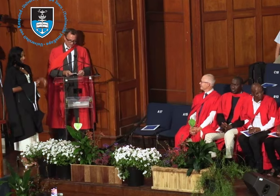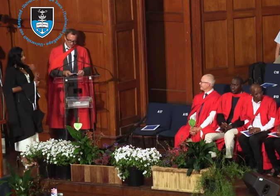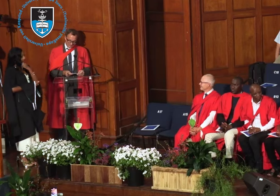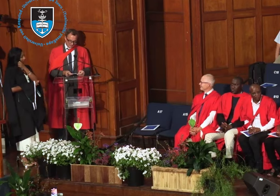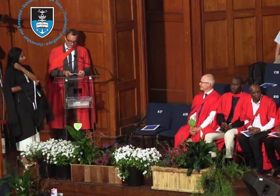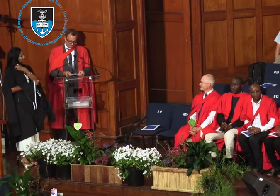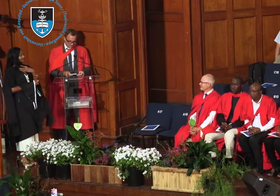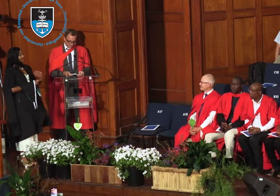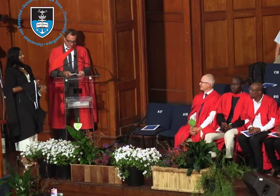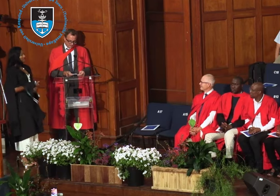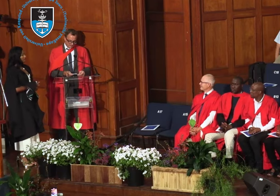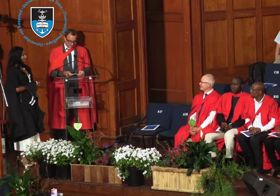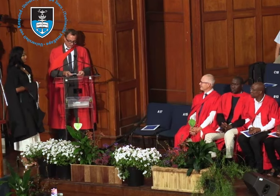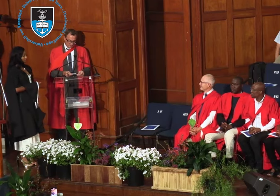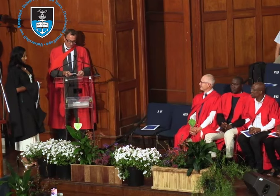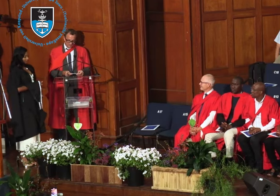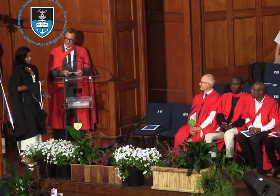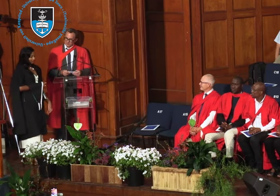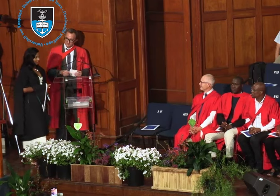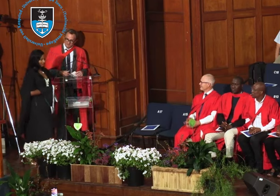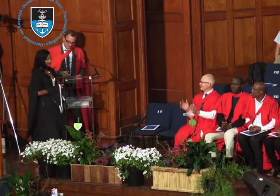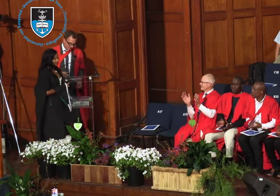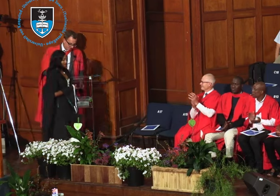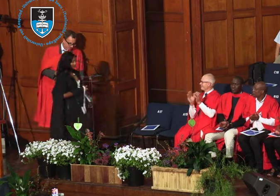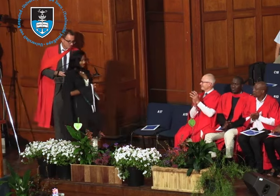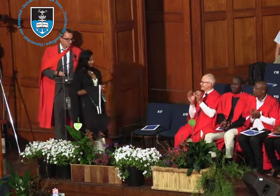for a Master of Architecture, Palisa Chantel Masha.